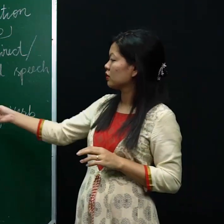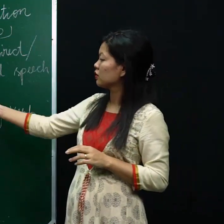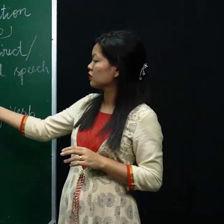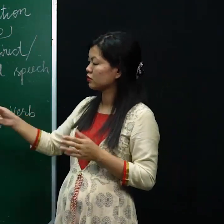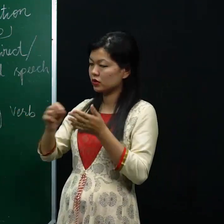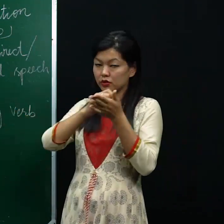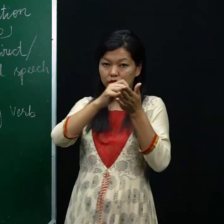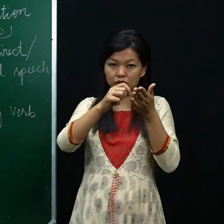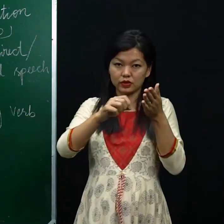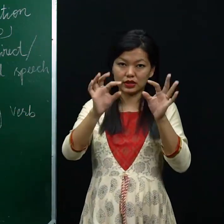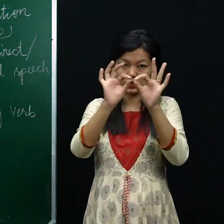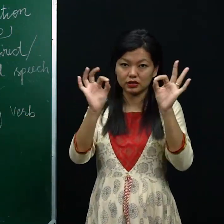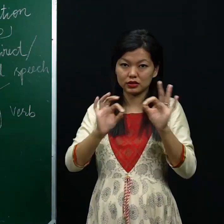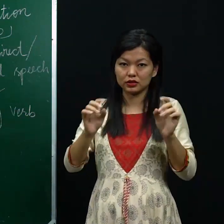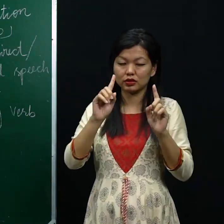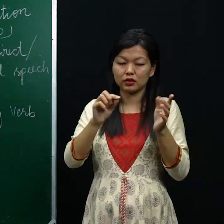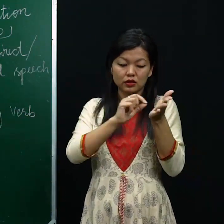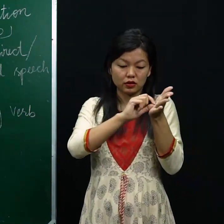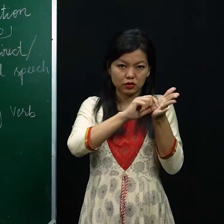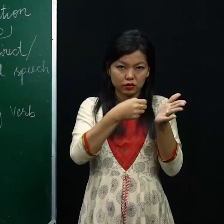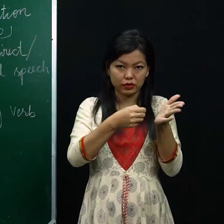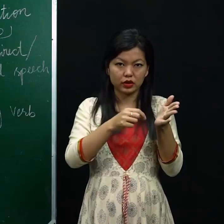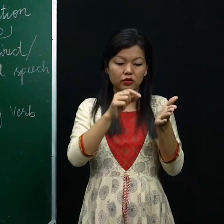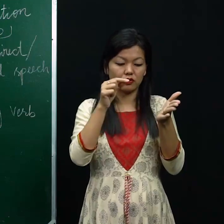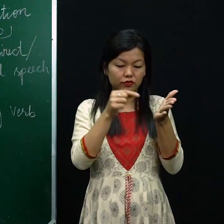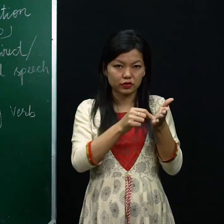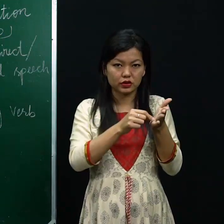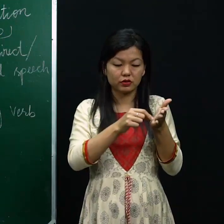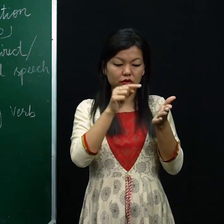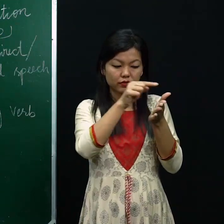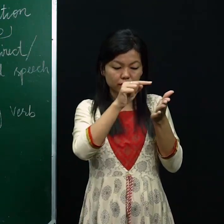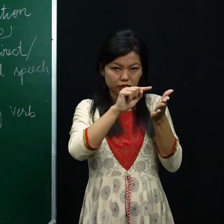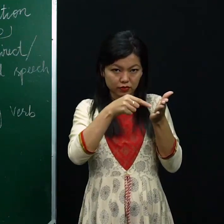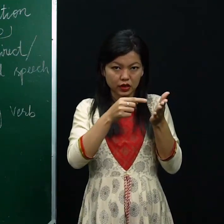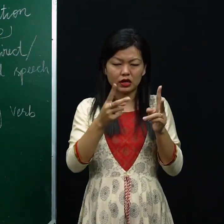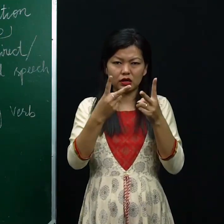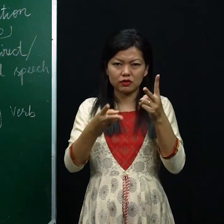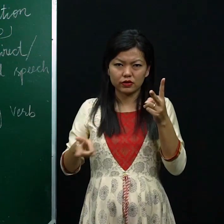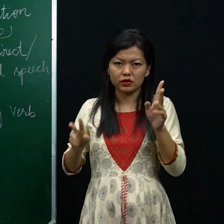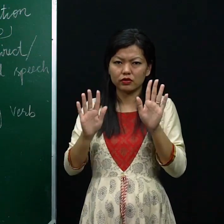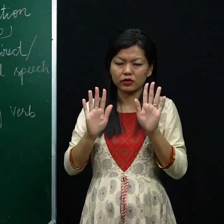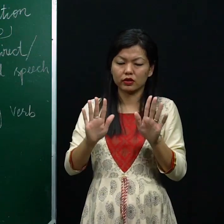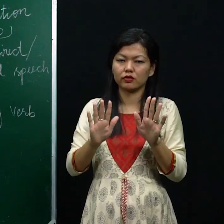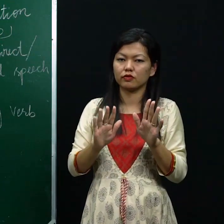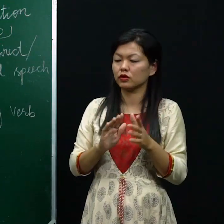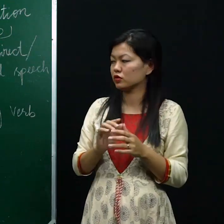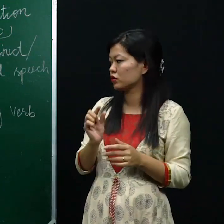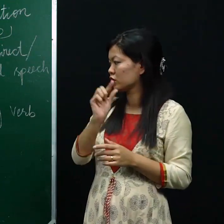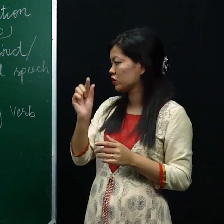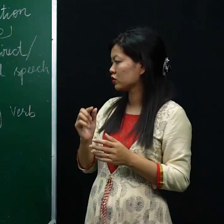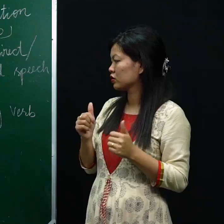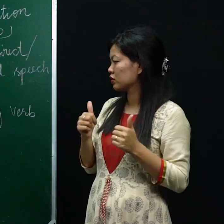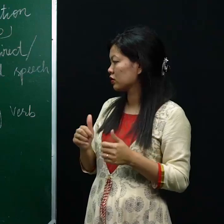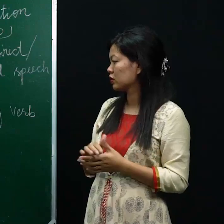speech or reported speech, you can use only a full stop and leave all the other punctuations. And then in the